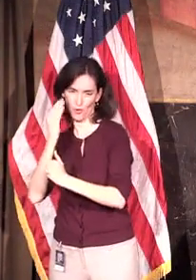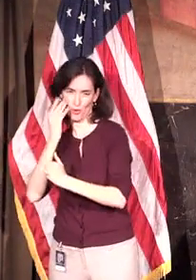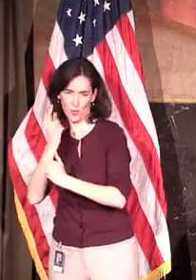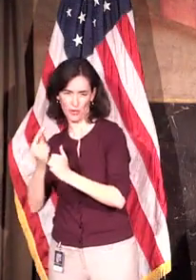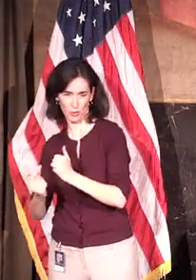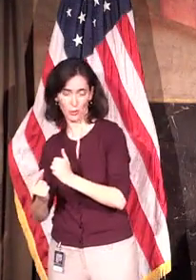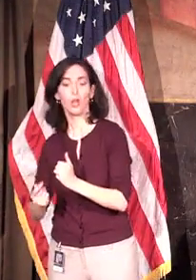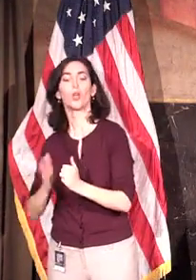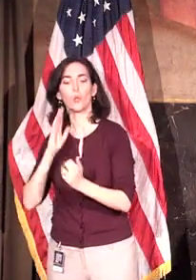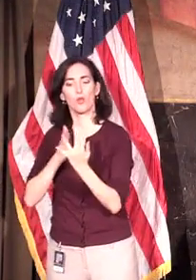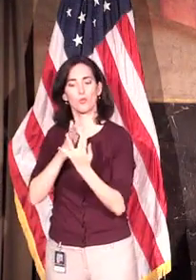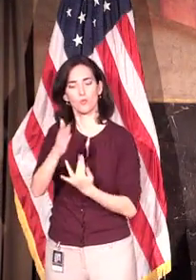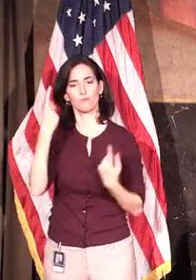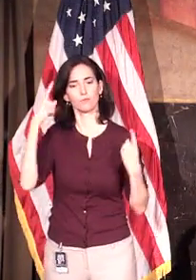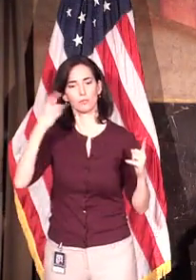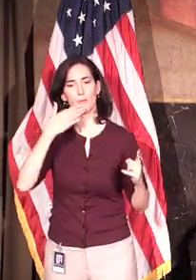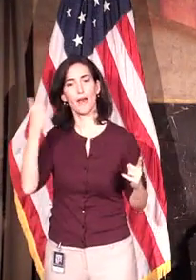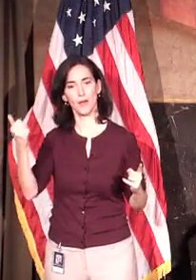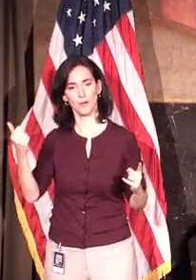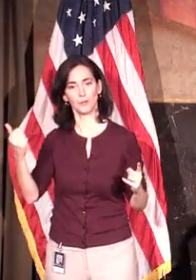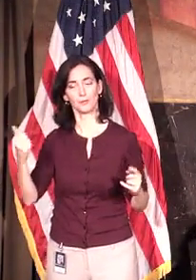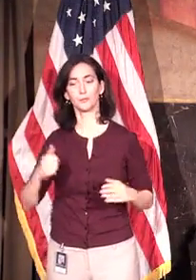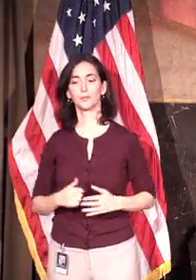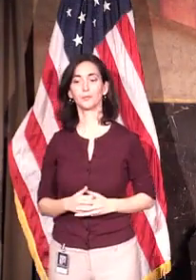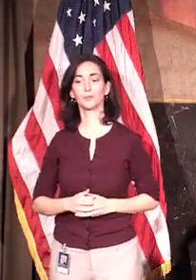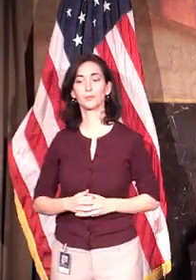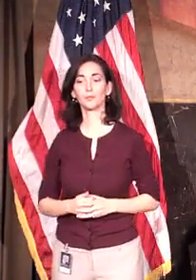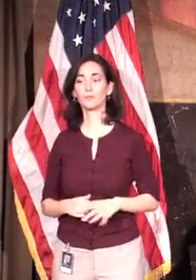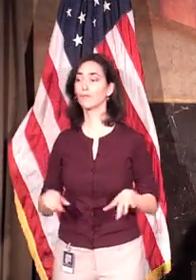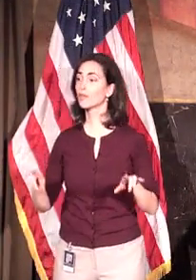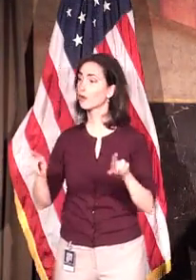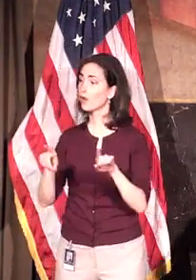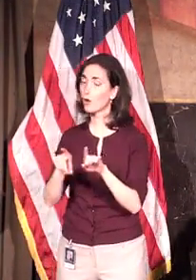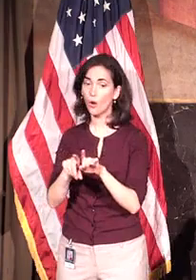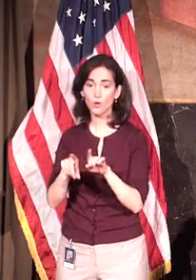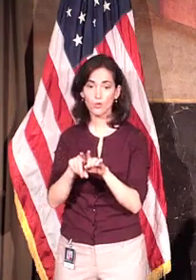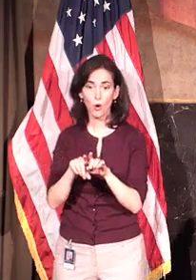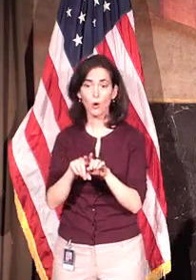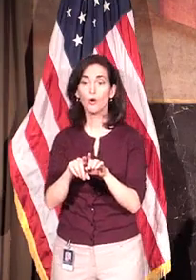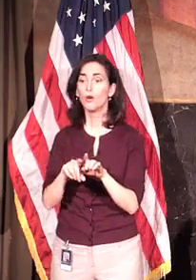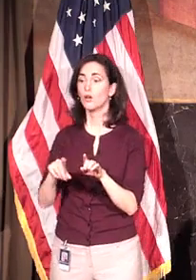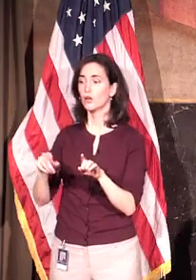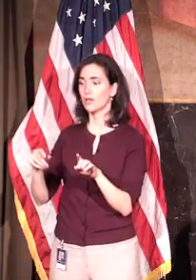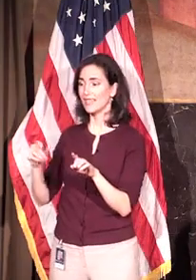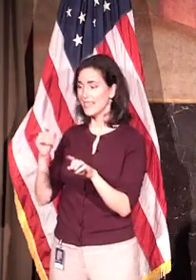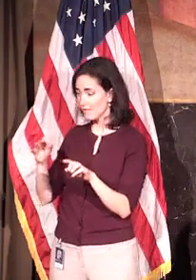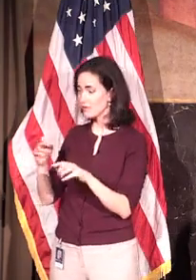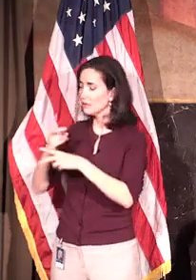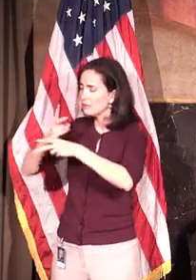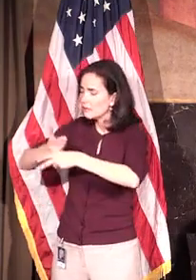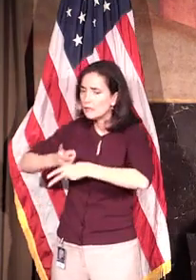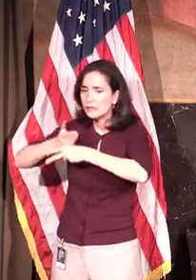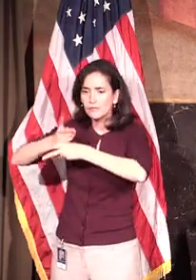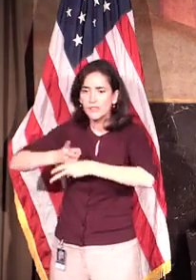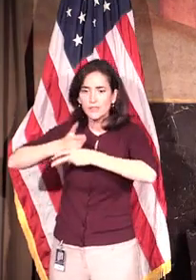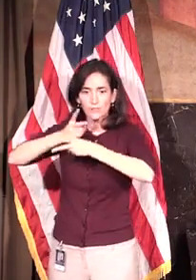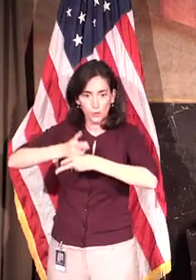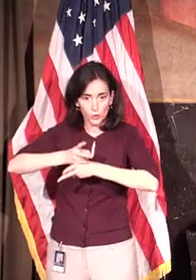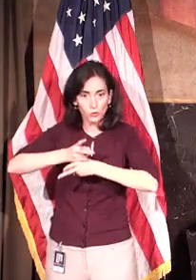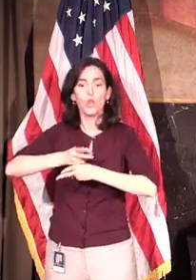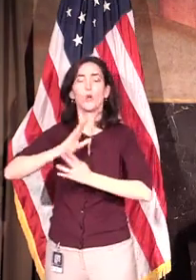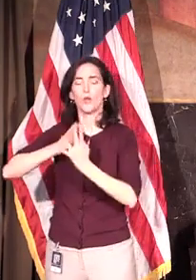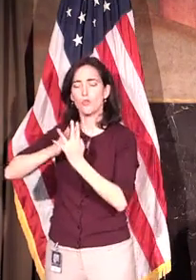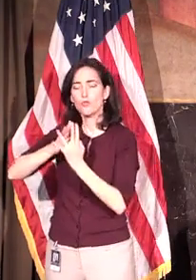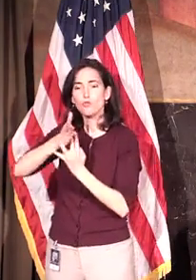better. And we also will get through this without having to go back to previous levels. We don't have to go